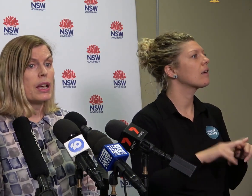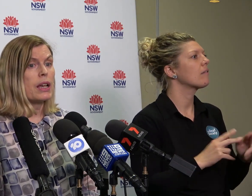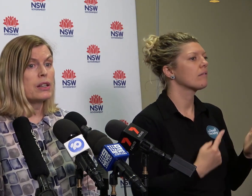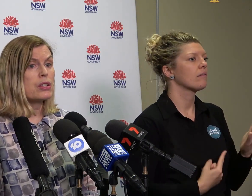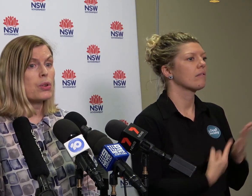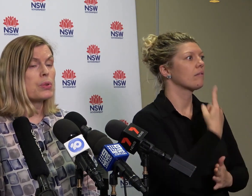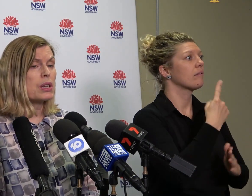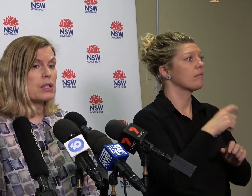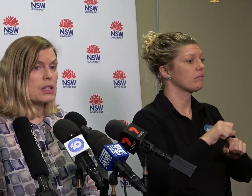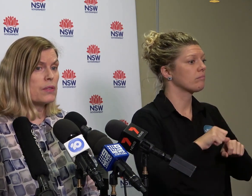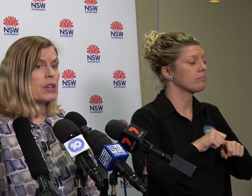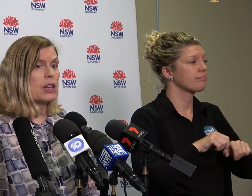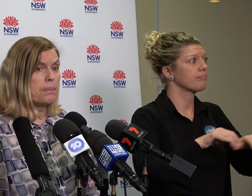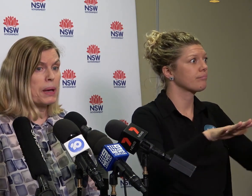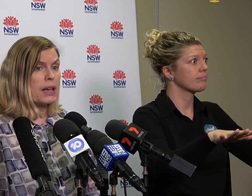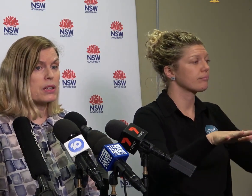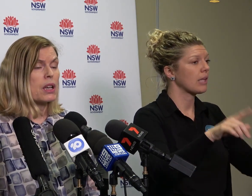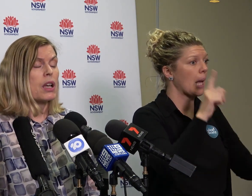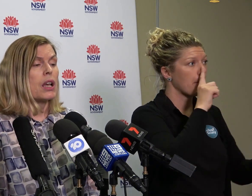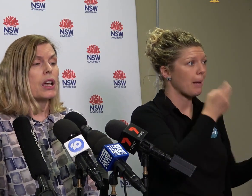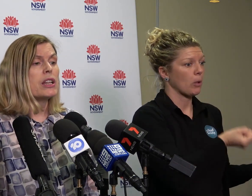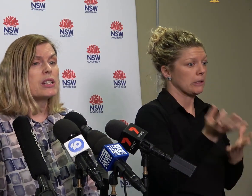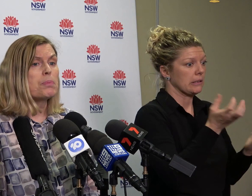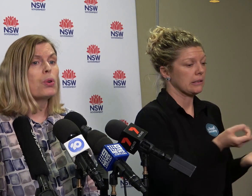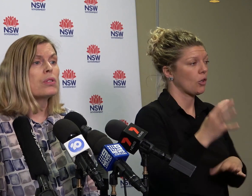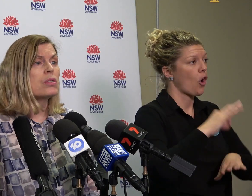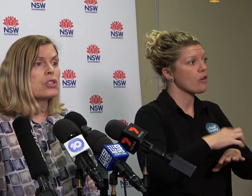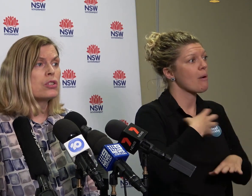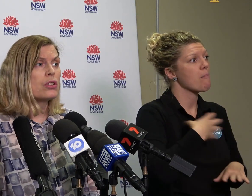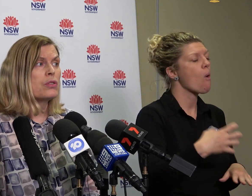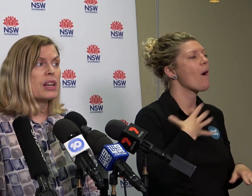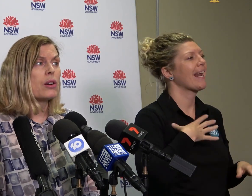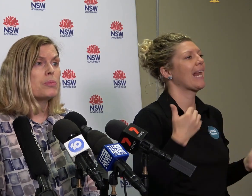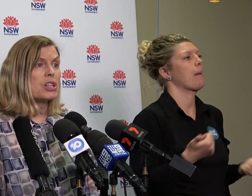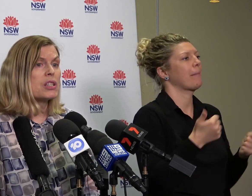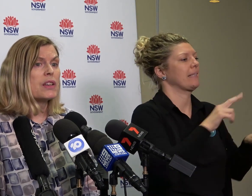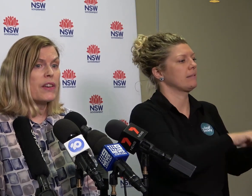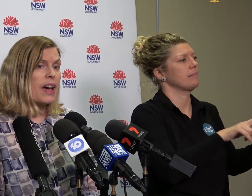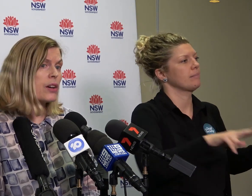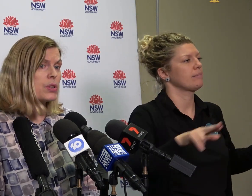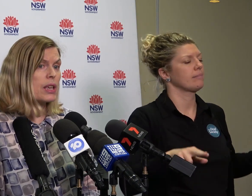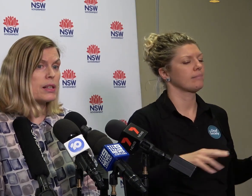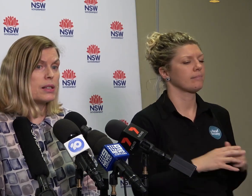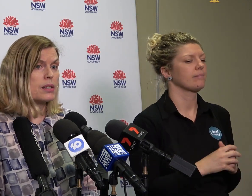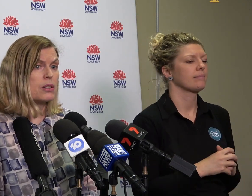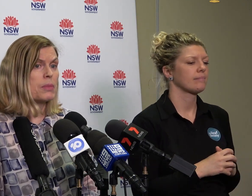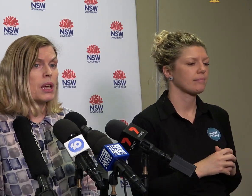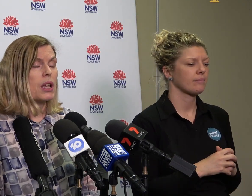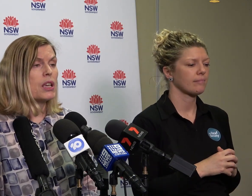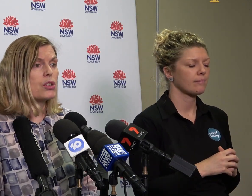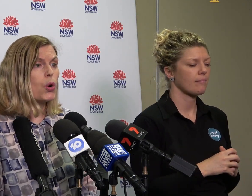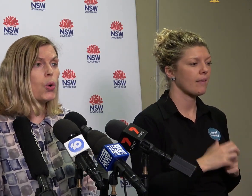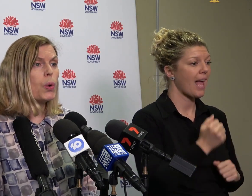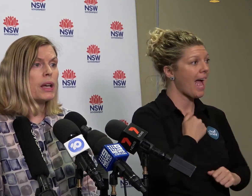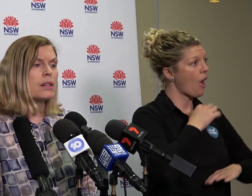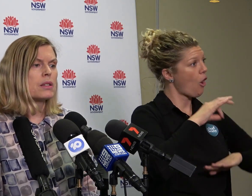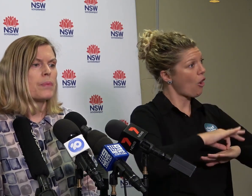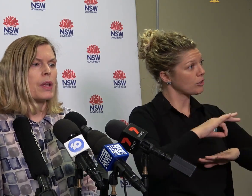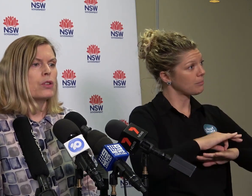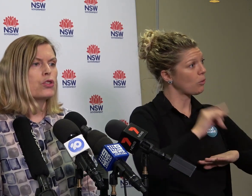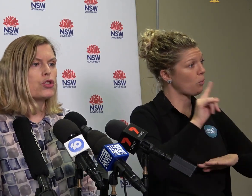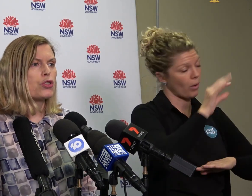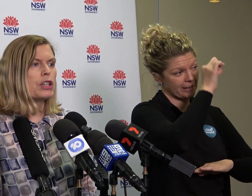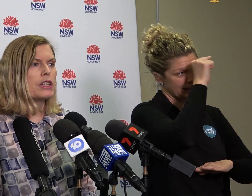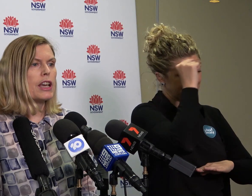transmission and it is causing a significant impact. It is important to know that our objective of our healthcare system is